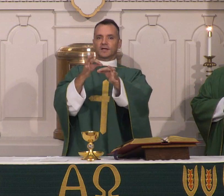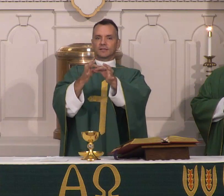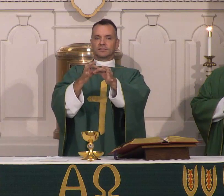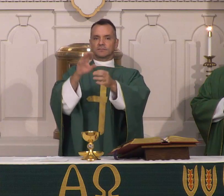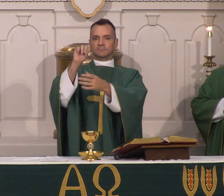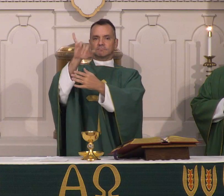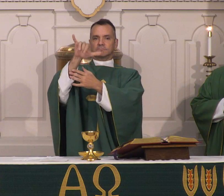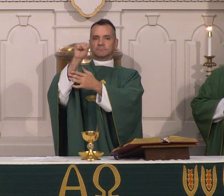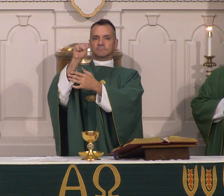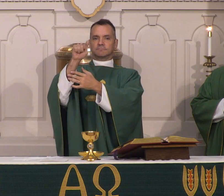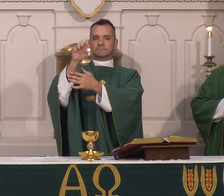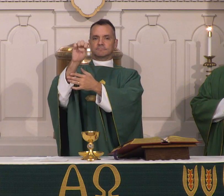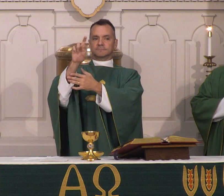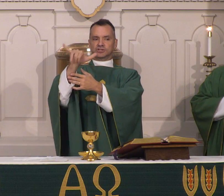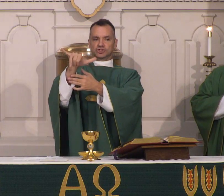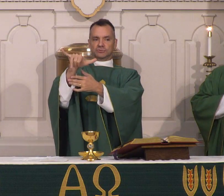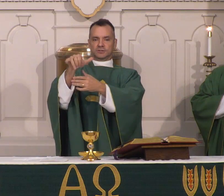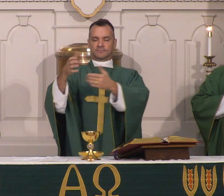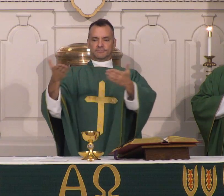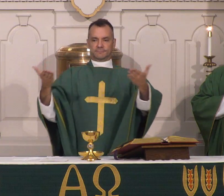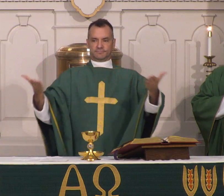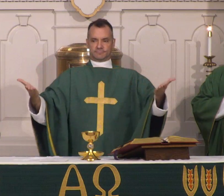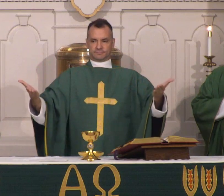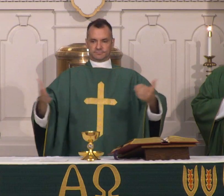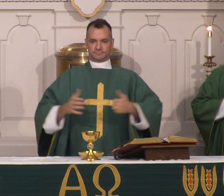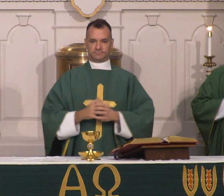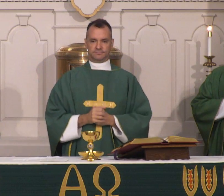The mystery of faith.